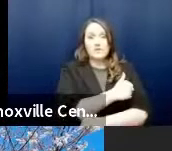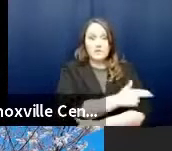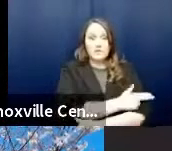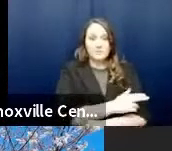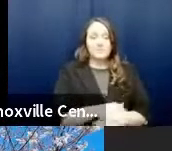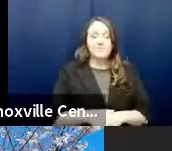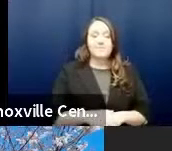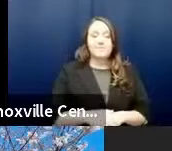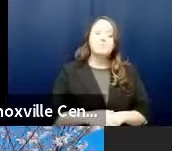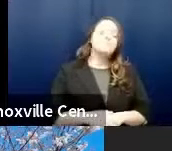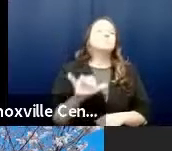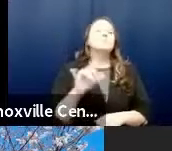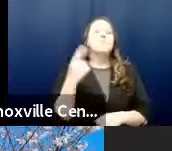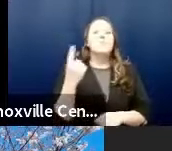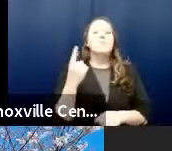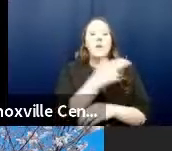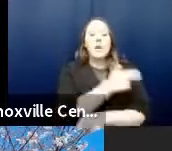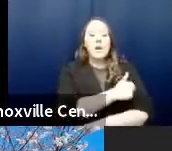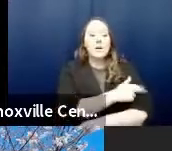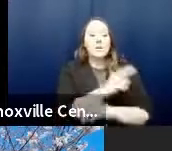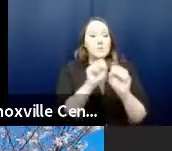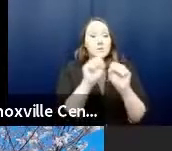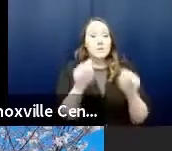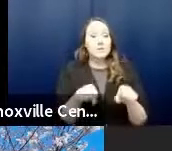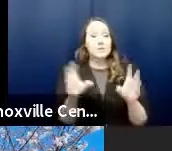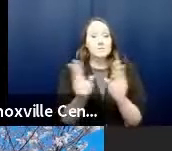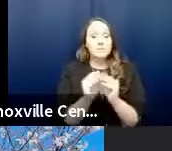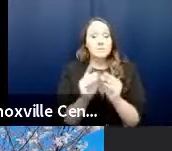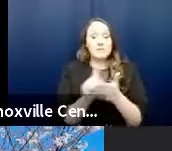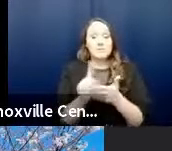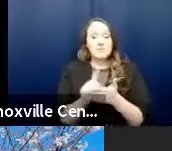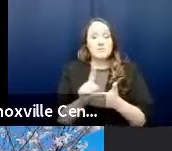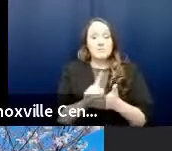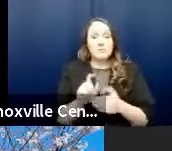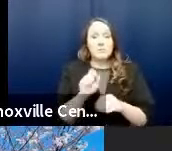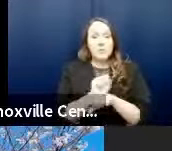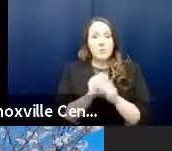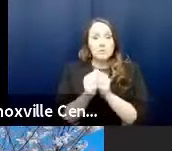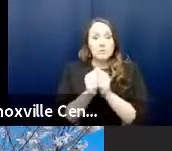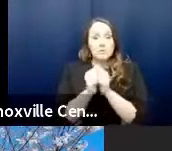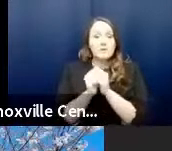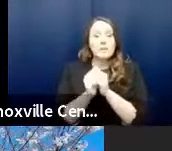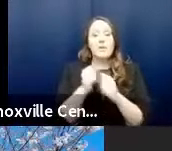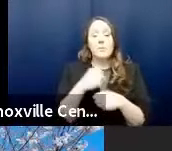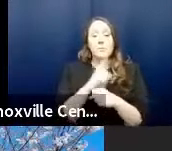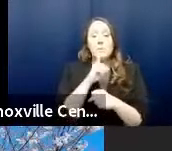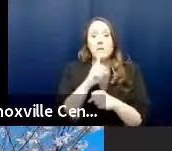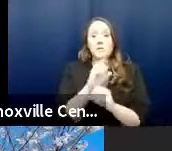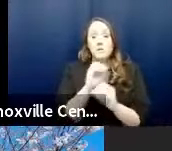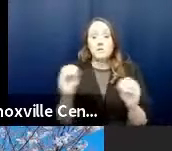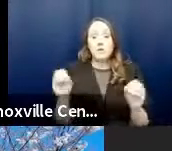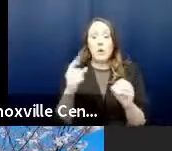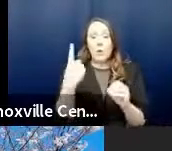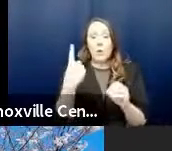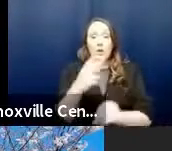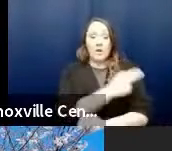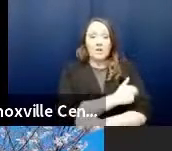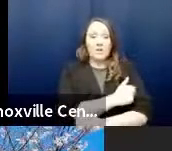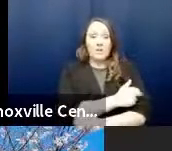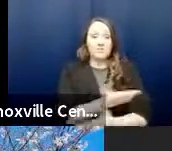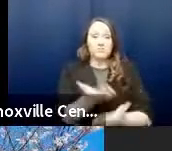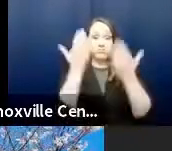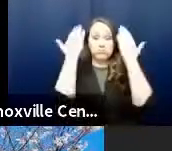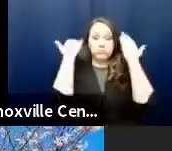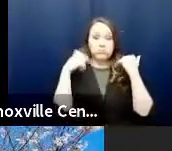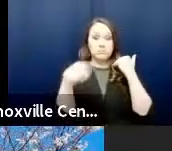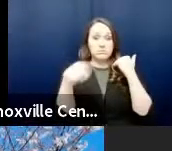As always, the hospital systems continue to meet routinely to work together to ensure that no system is impacted disproportionately and plan the